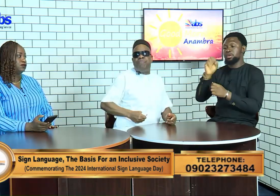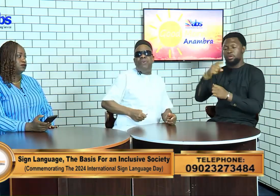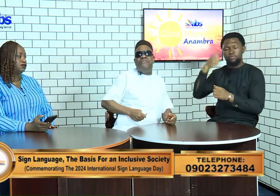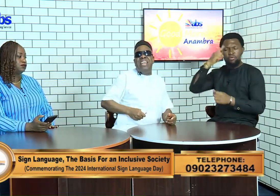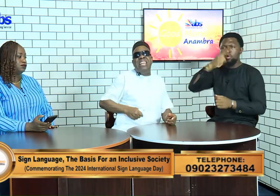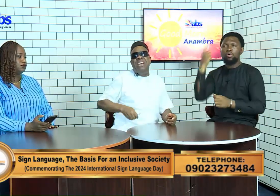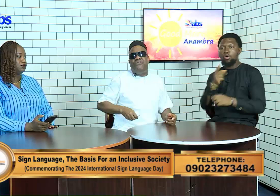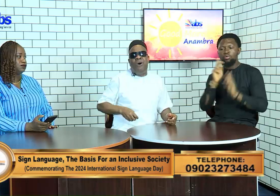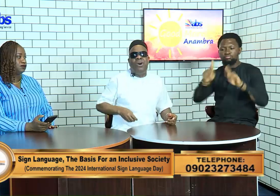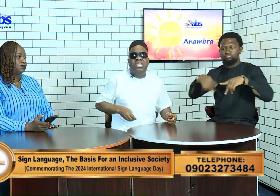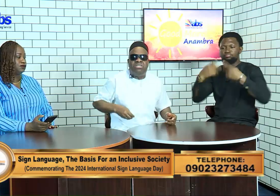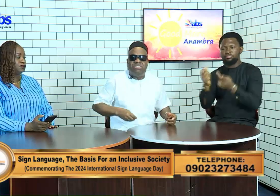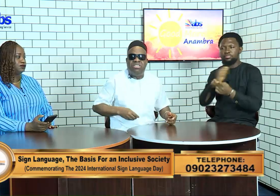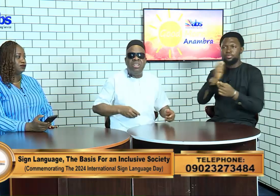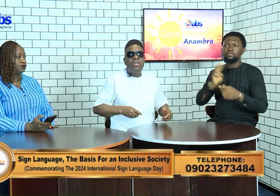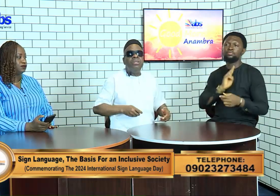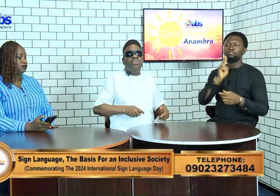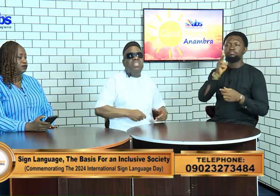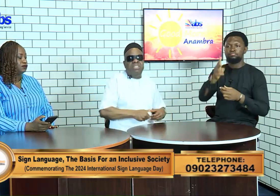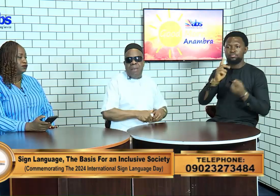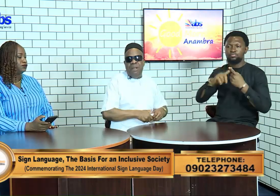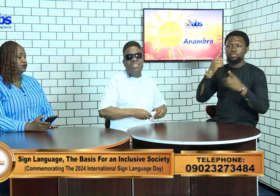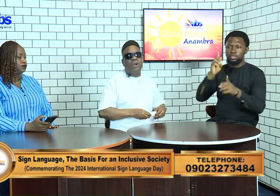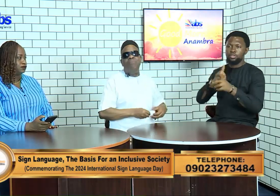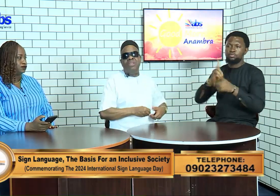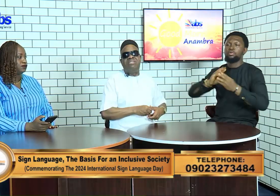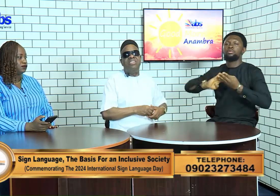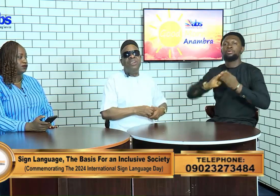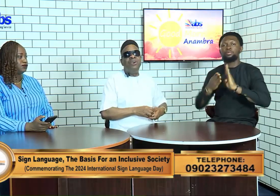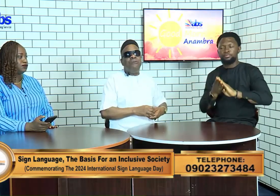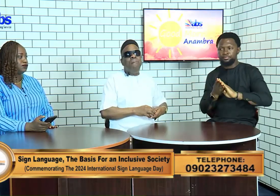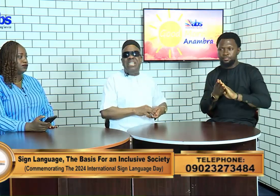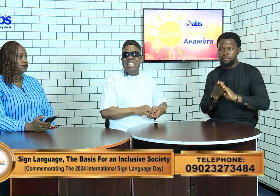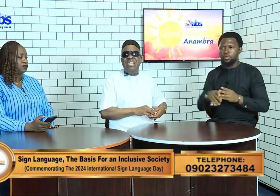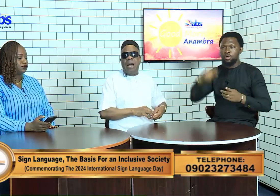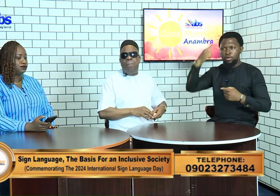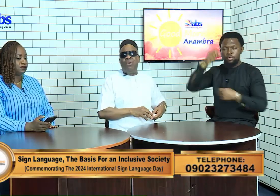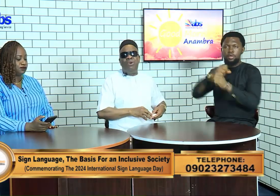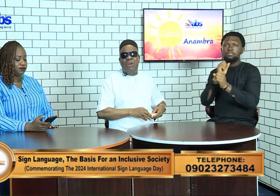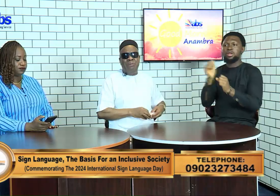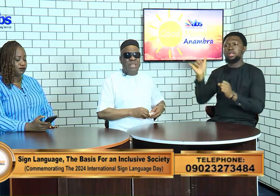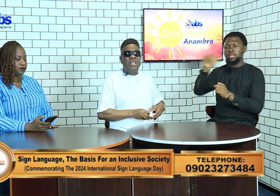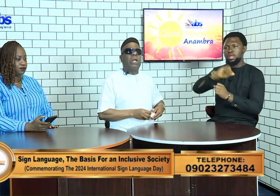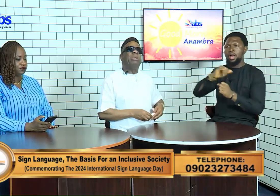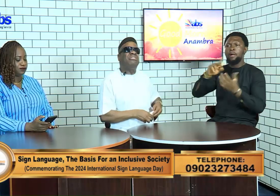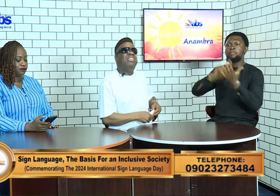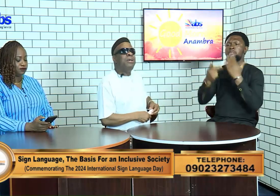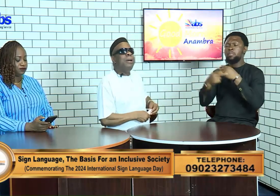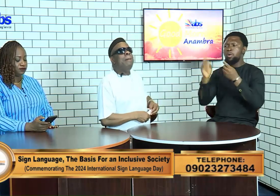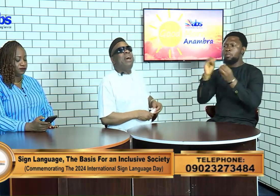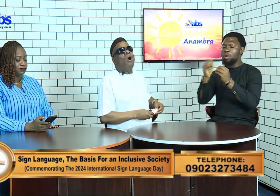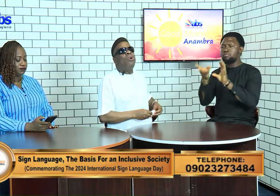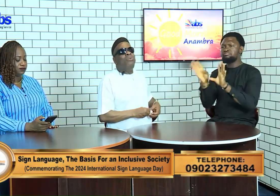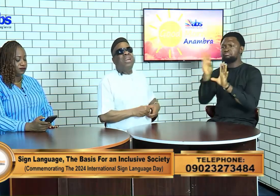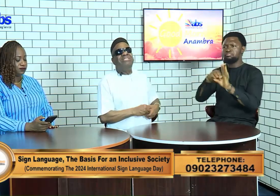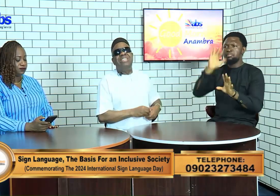always providing a voice to the disability community, for making their program inclusive